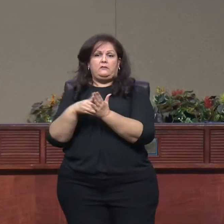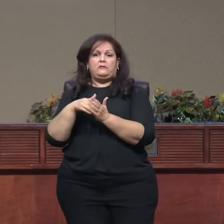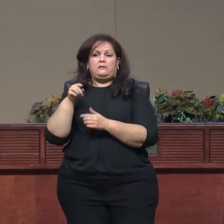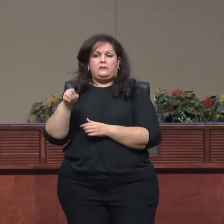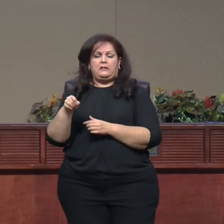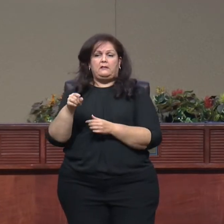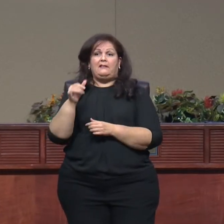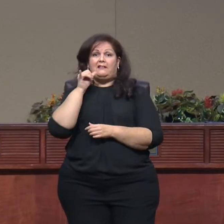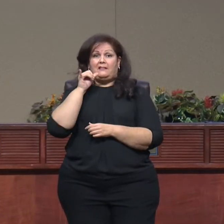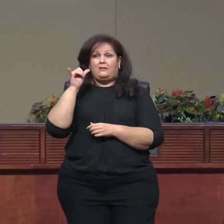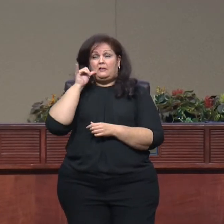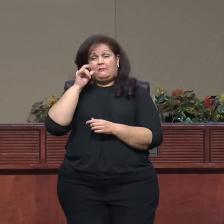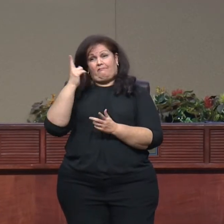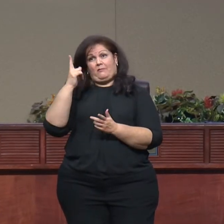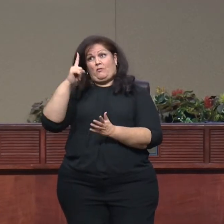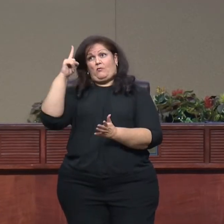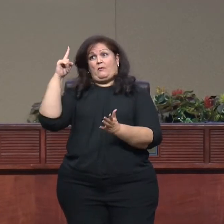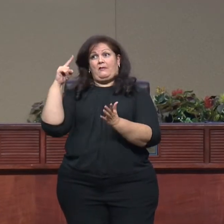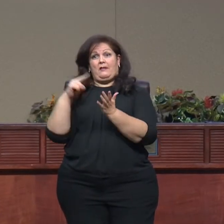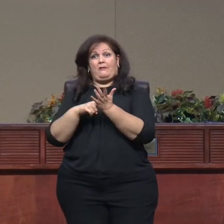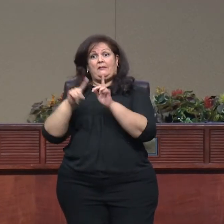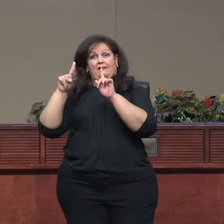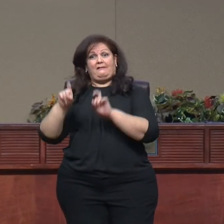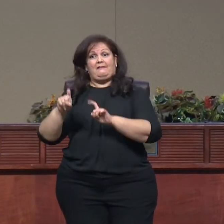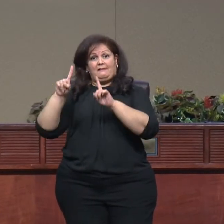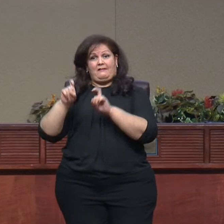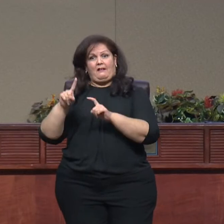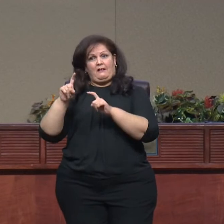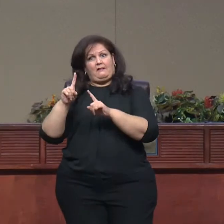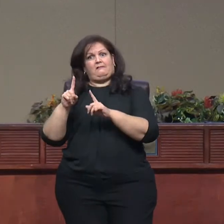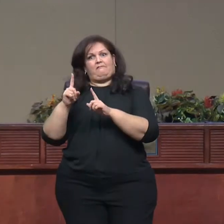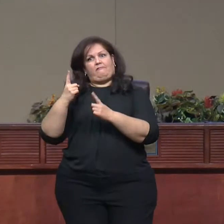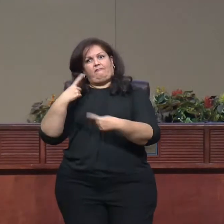record 1,000 tests in that